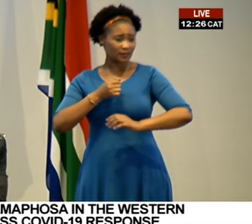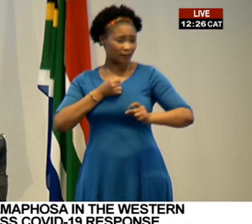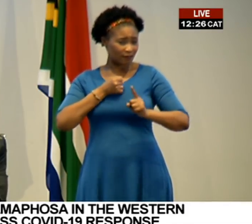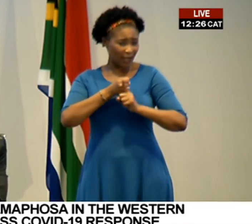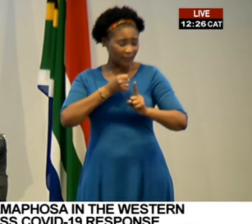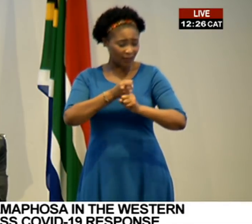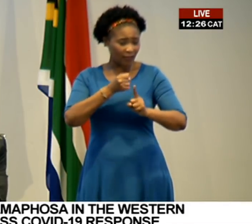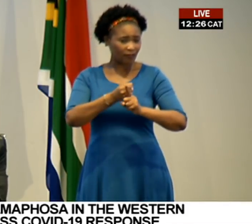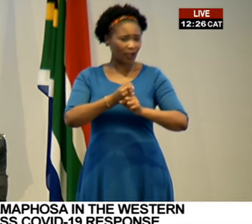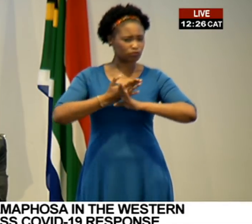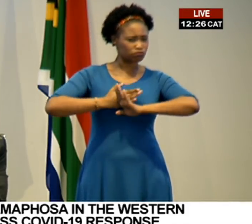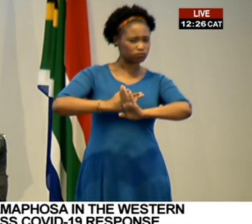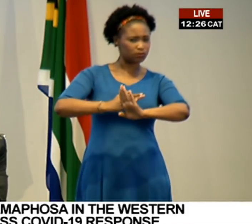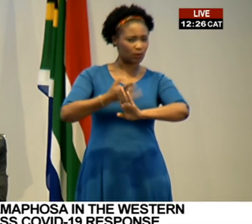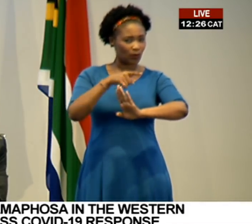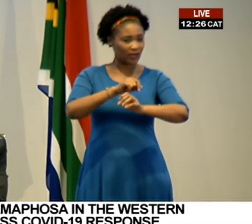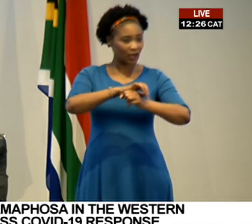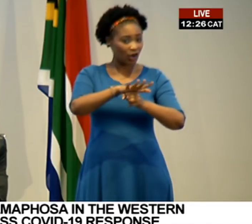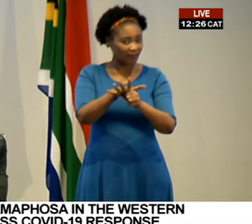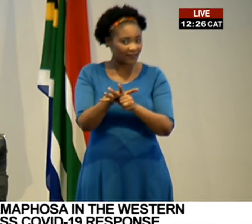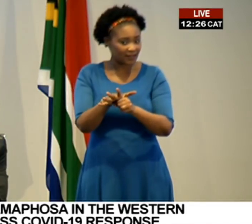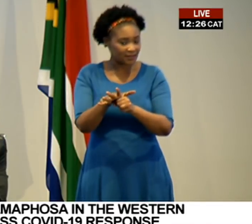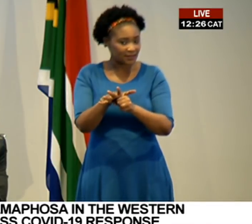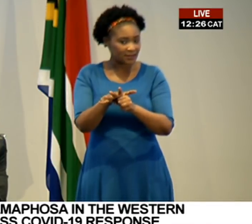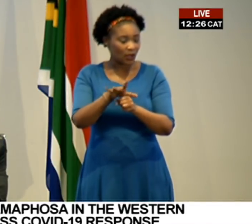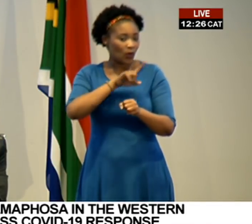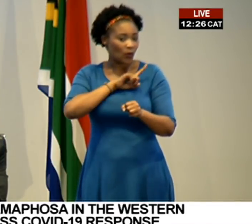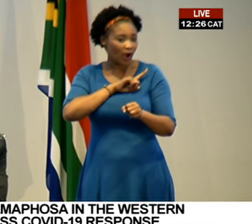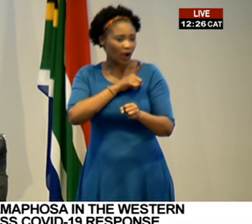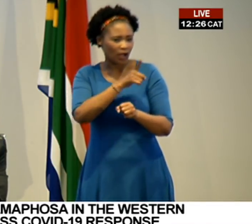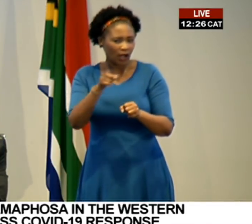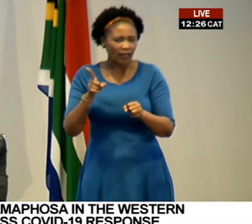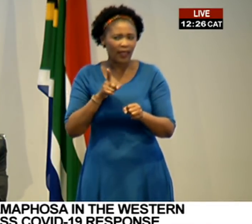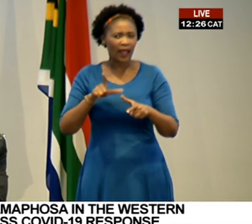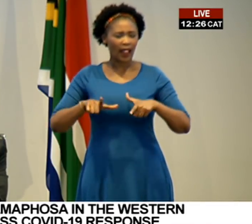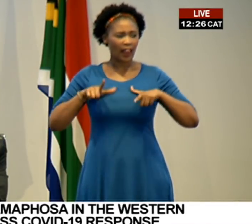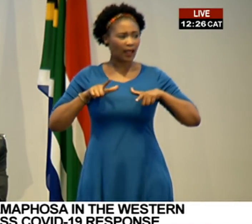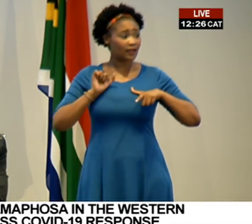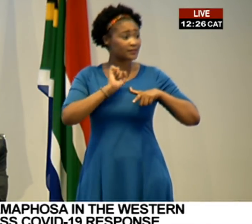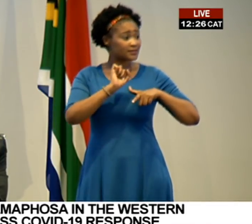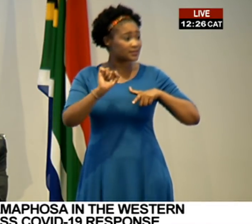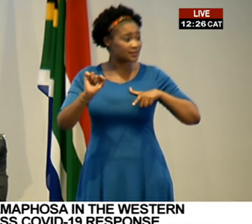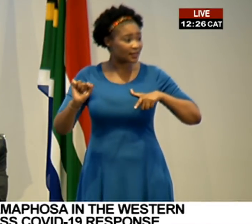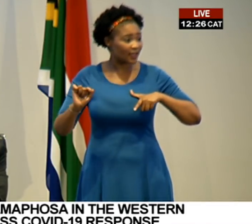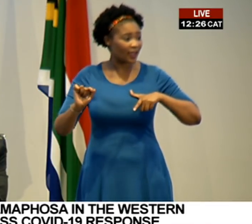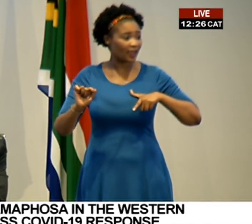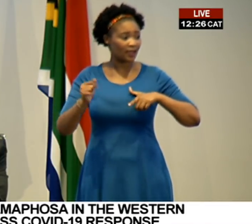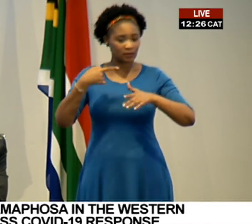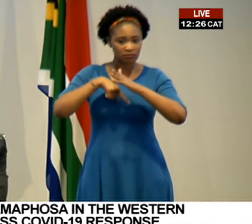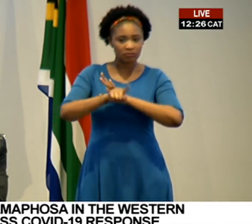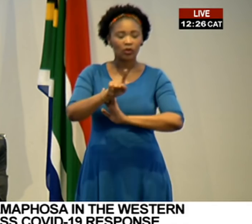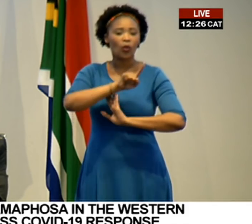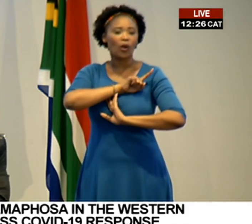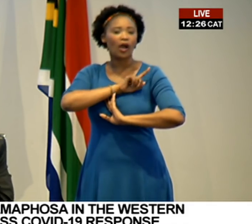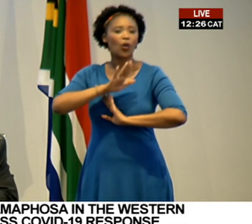COVID-19, and they are putting their lives on the line in order to save our lives. And